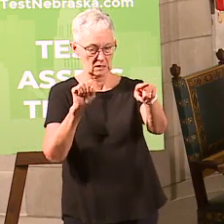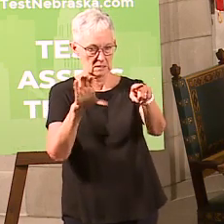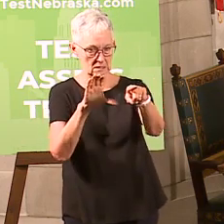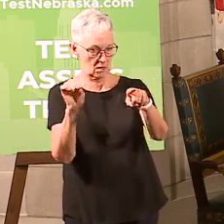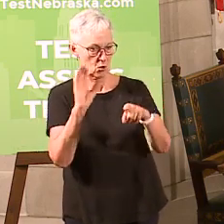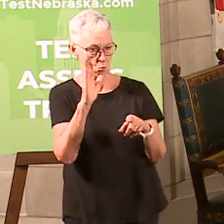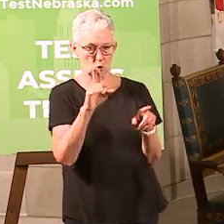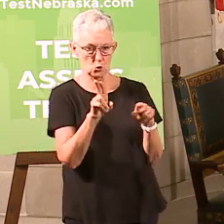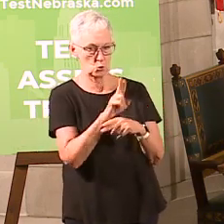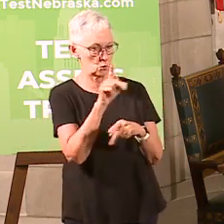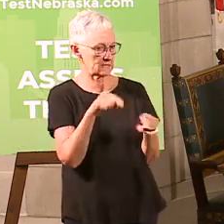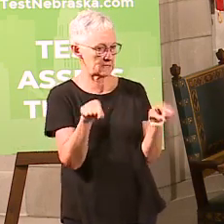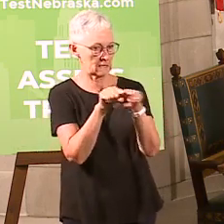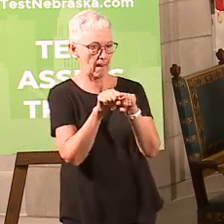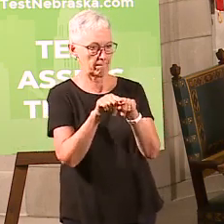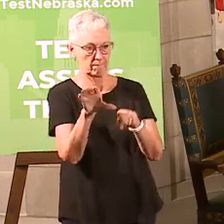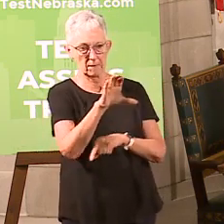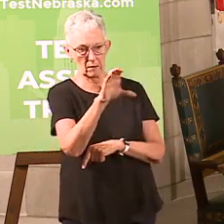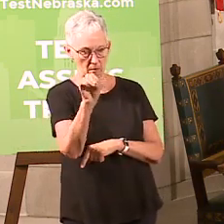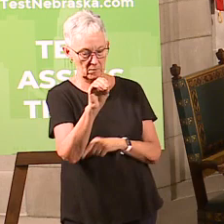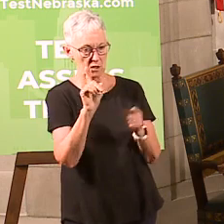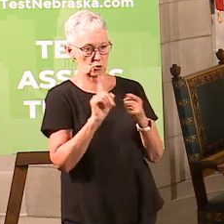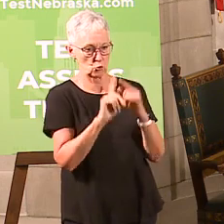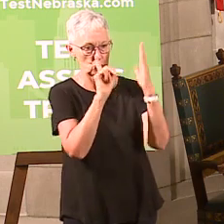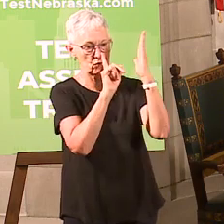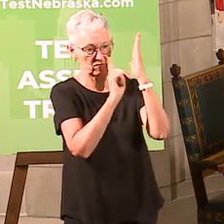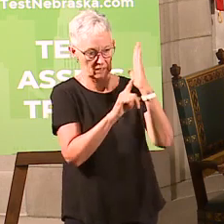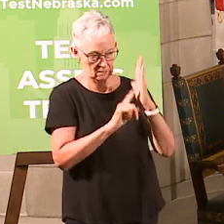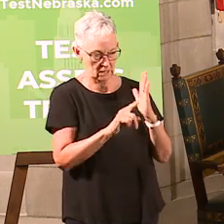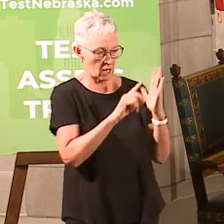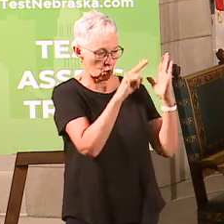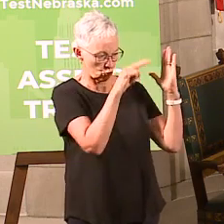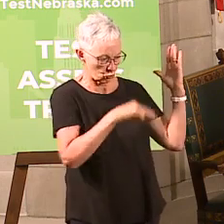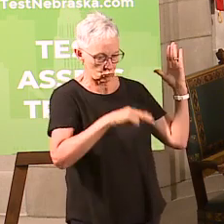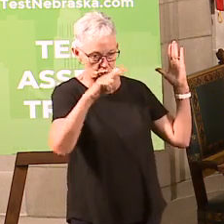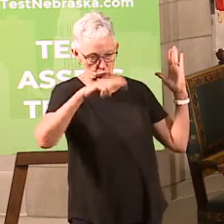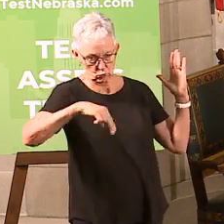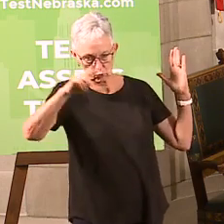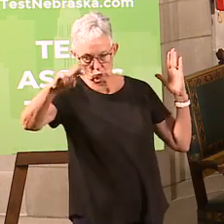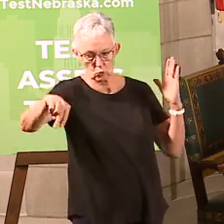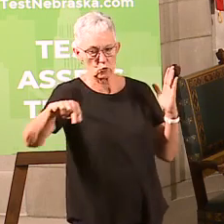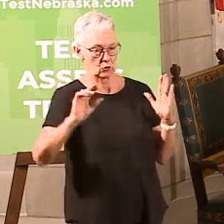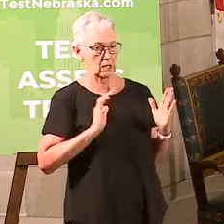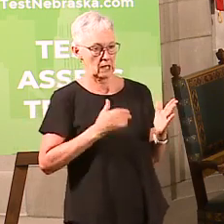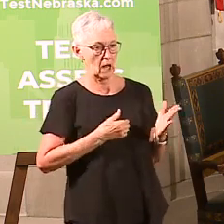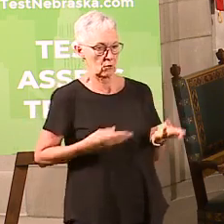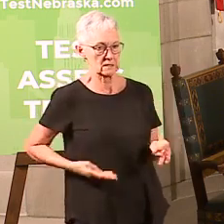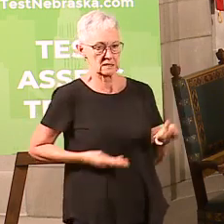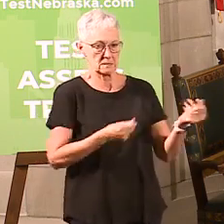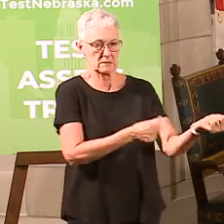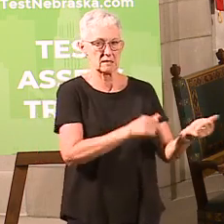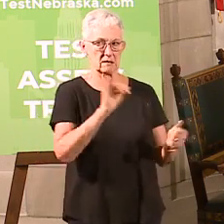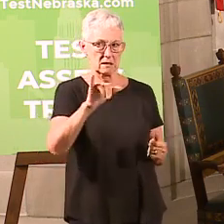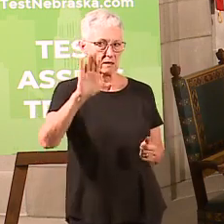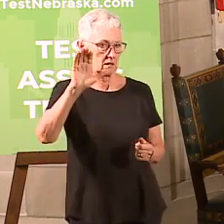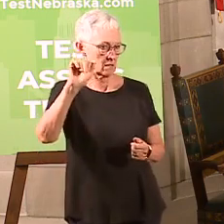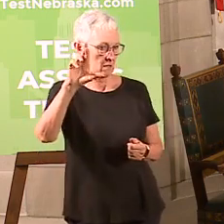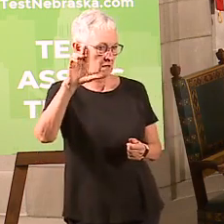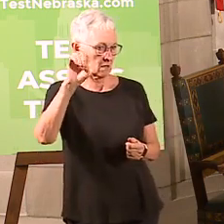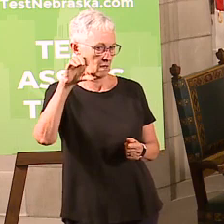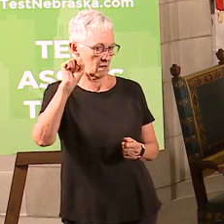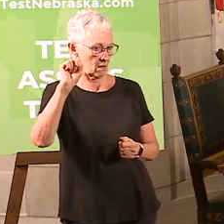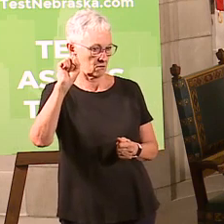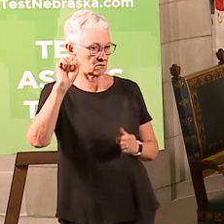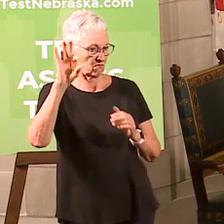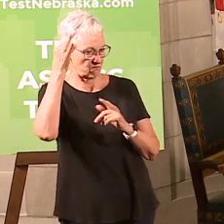this all the same between the state and the county with regard to covering those expenses for Omaha. So once we get the process all set up, we kind of agree on what